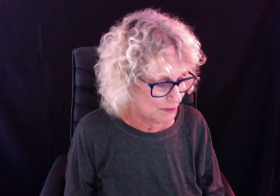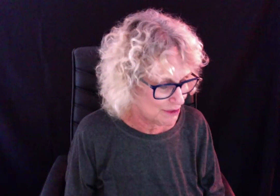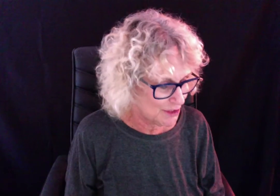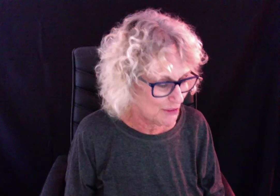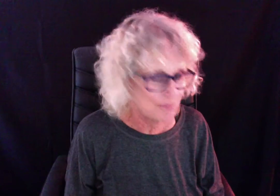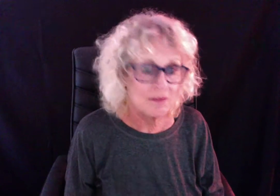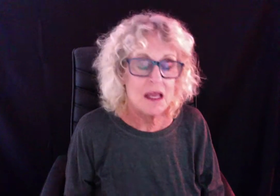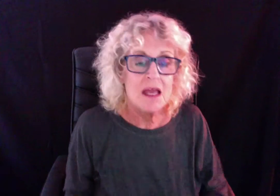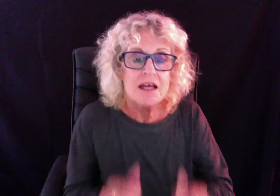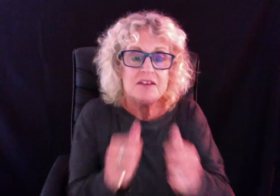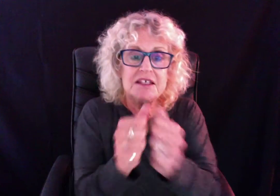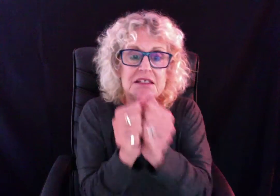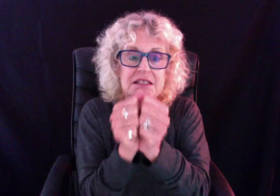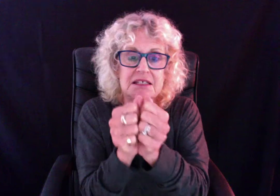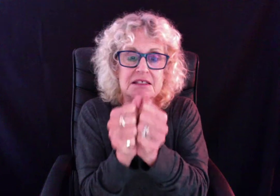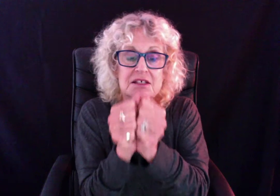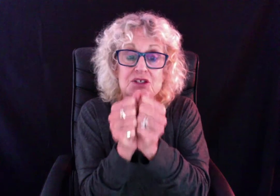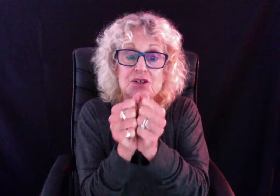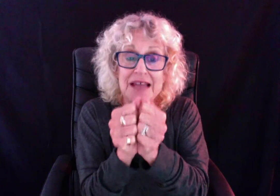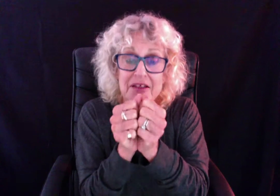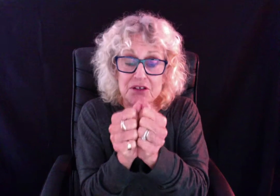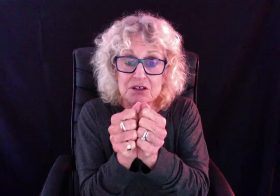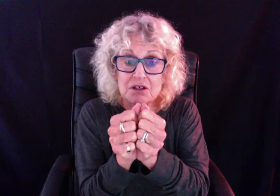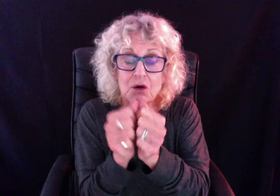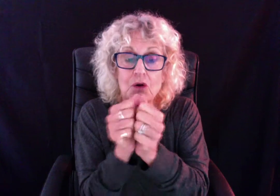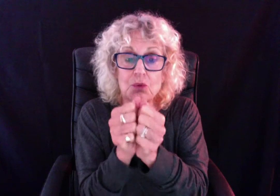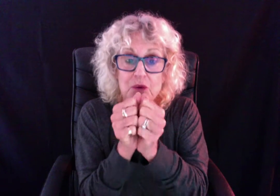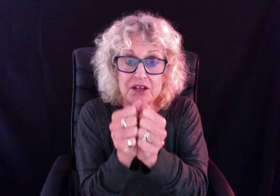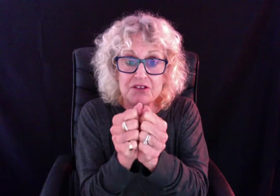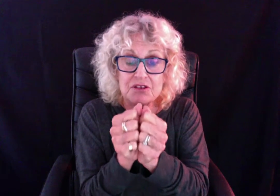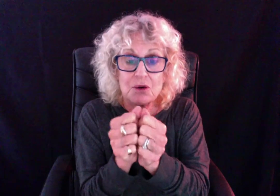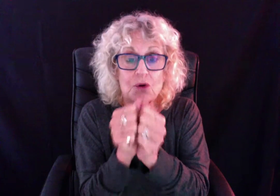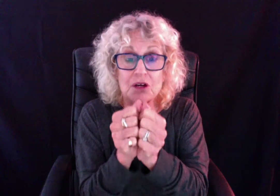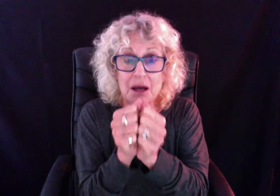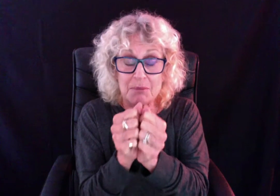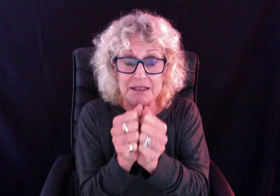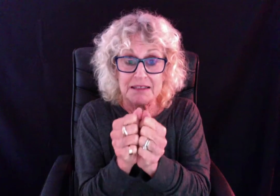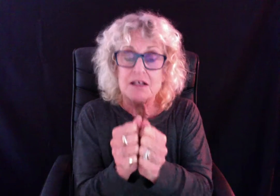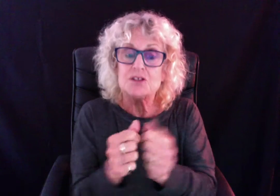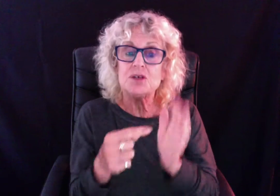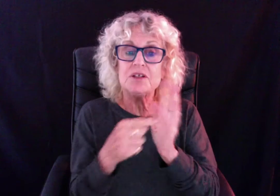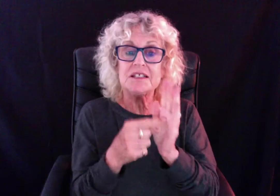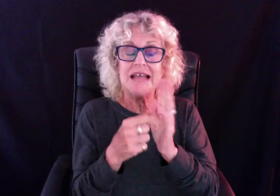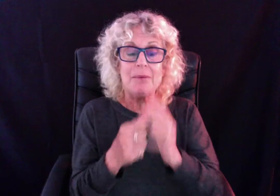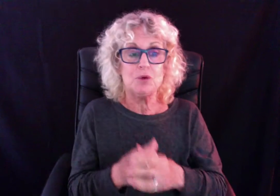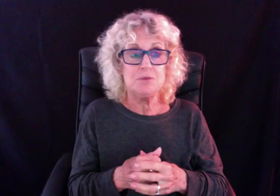to go. This is together, or with, or accompanied. So an example would be,